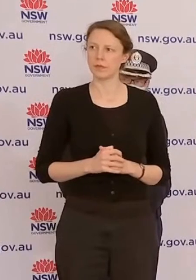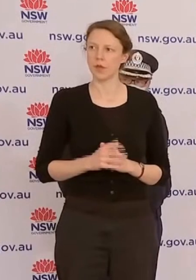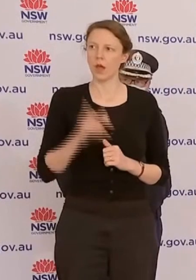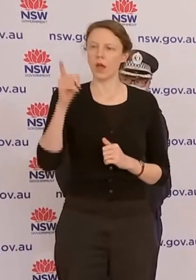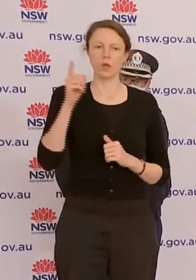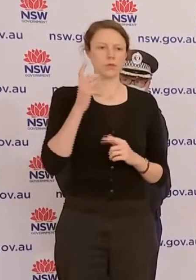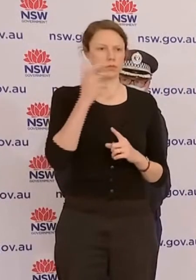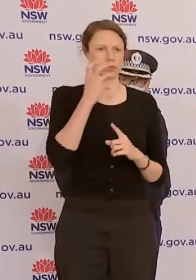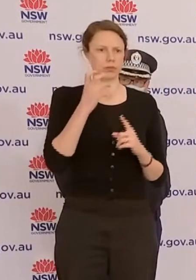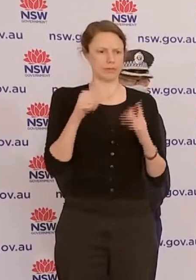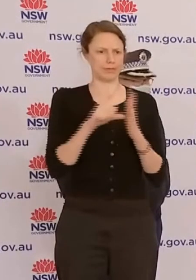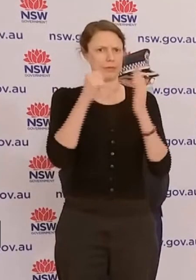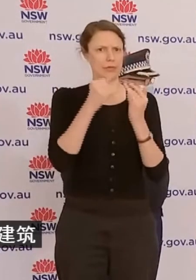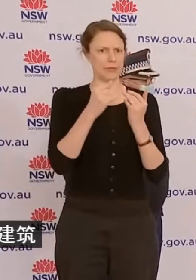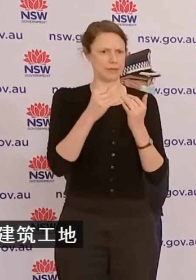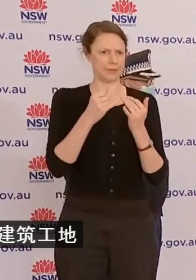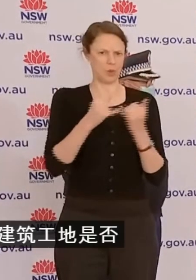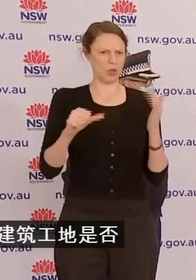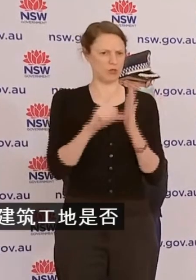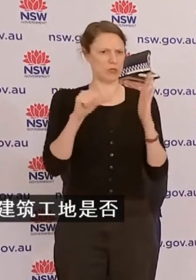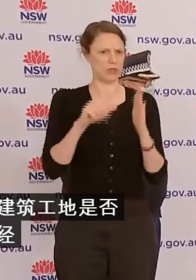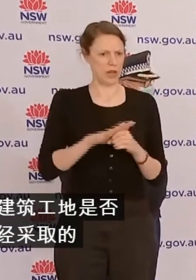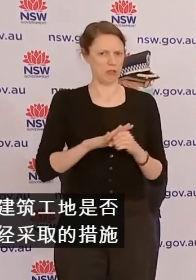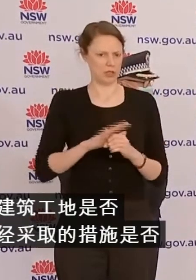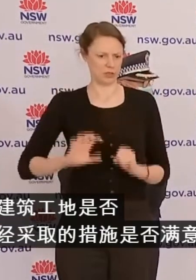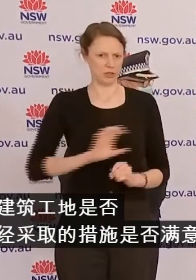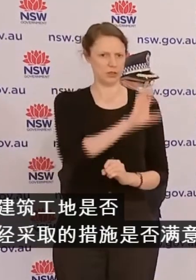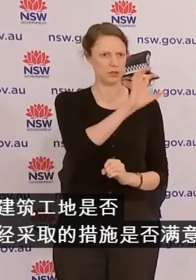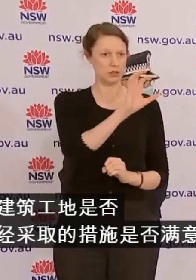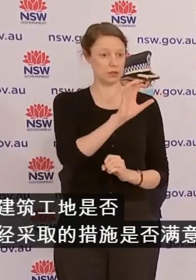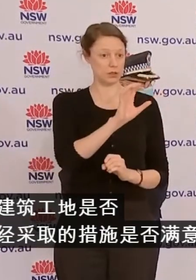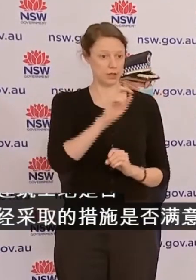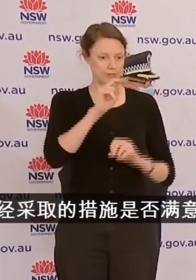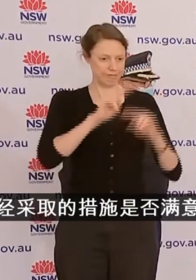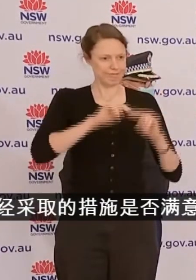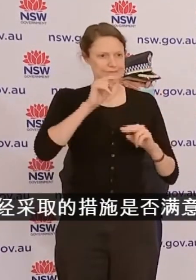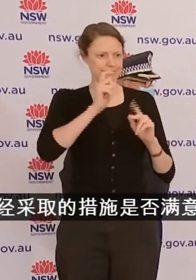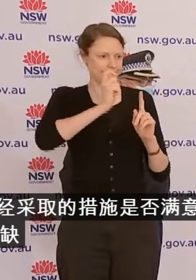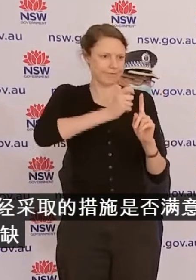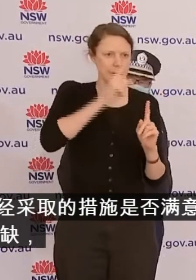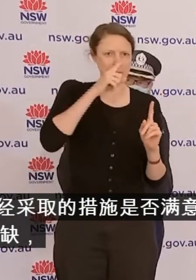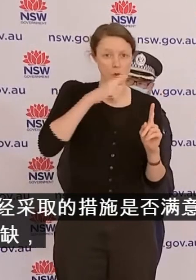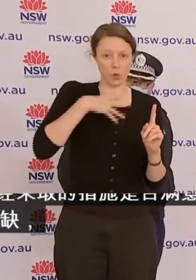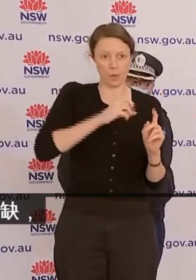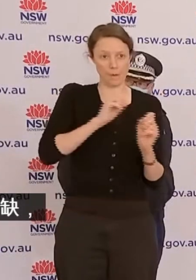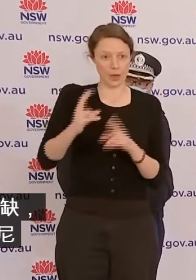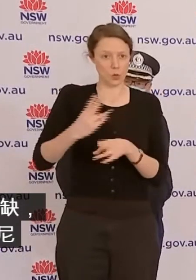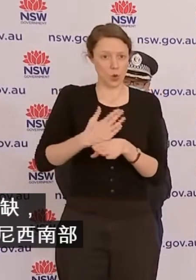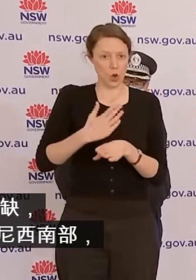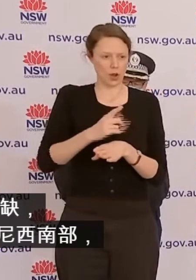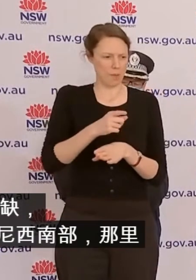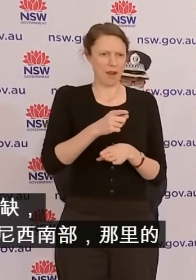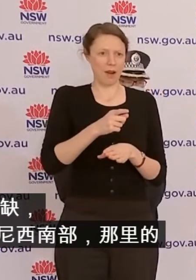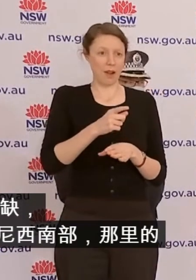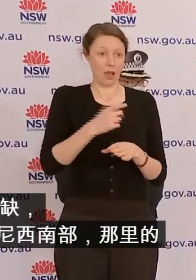how satisfied are you that construction sites across the city are safe, and what's been done to address staff shortages giving the vaccine, particularly in